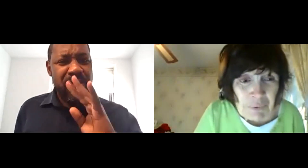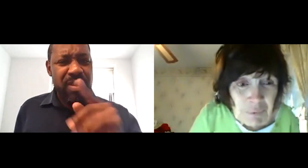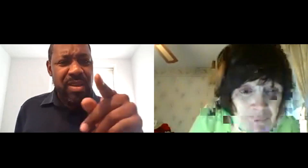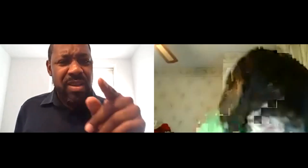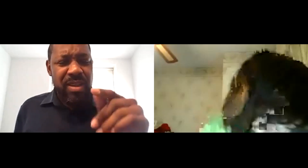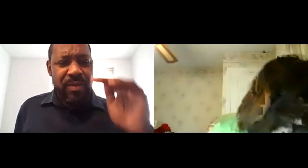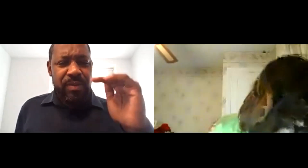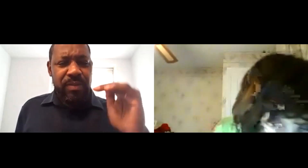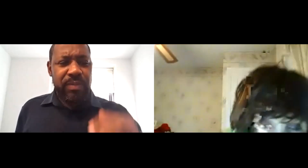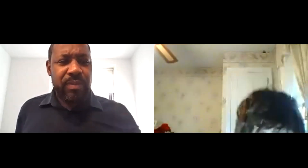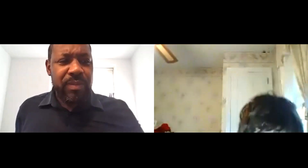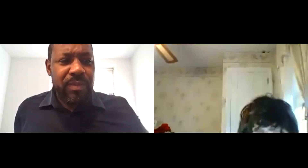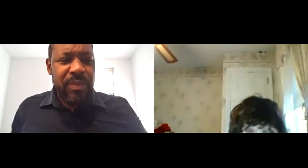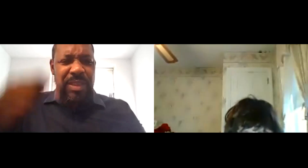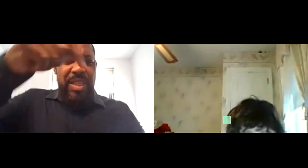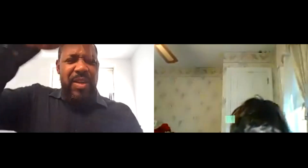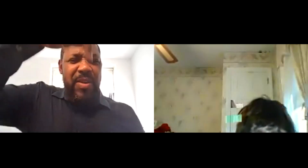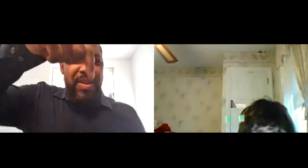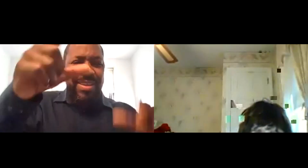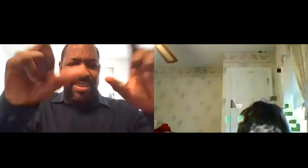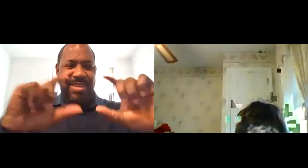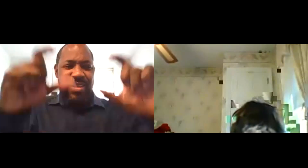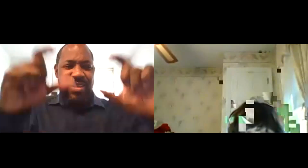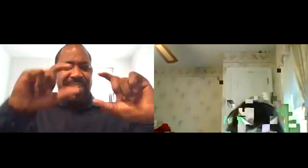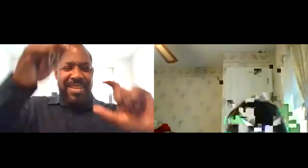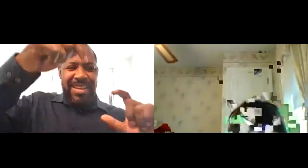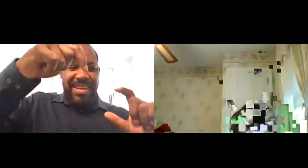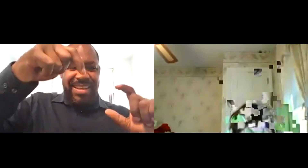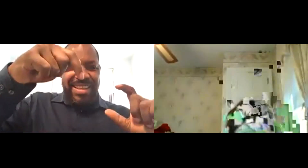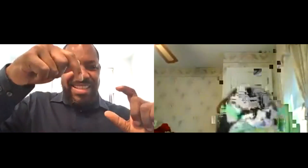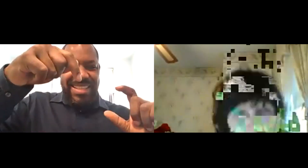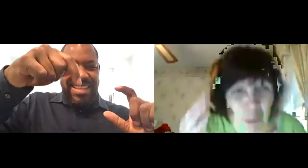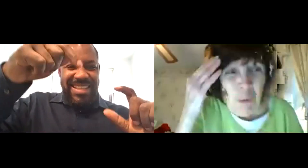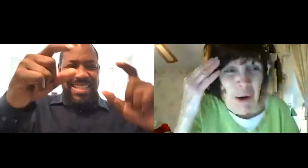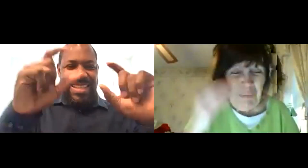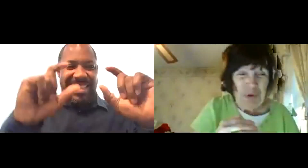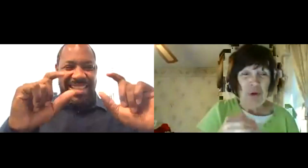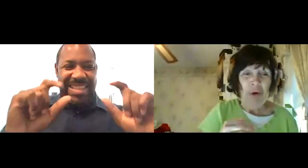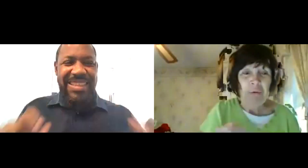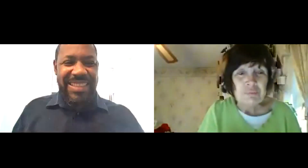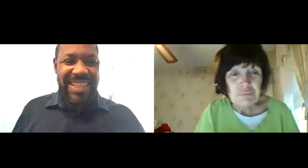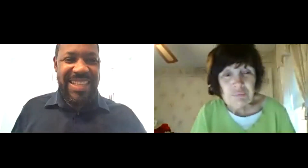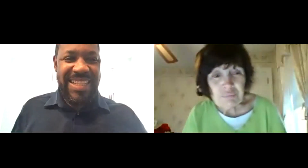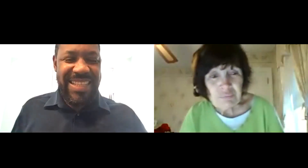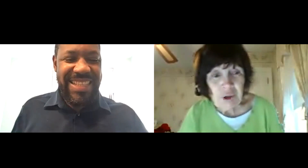Your hands are a little off screen, Anne. Okay, yeah, sorry about that. Oh, I